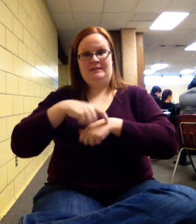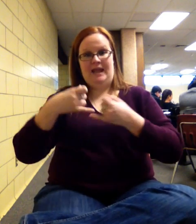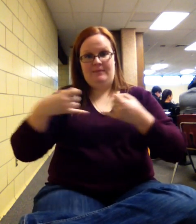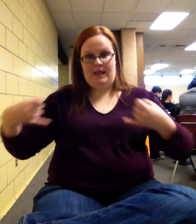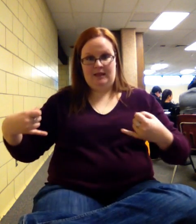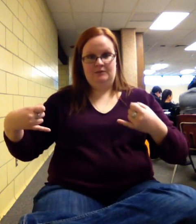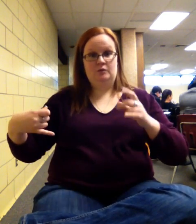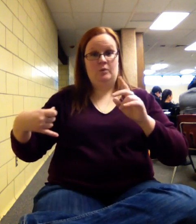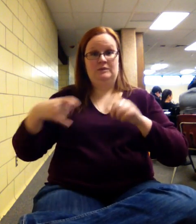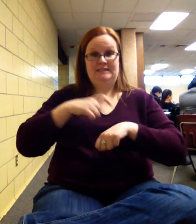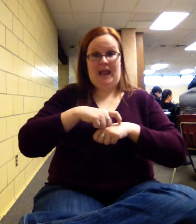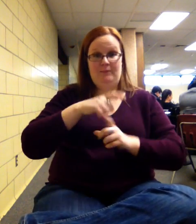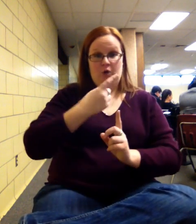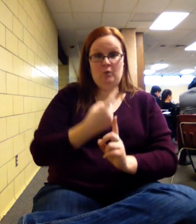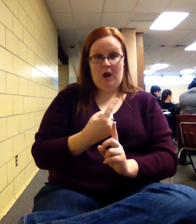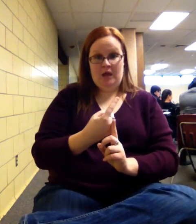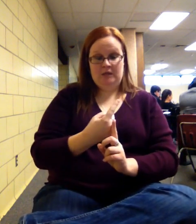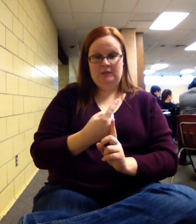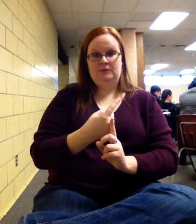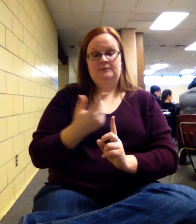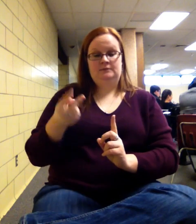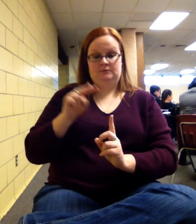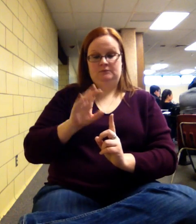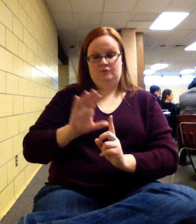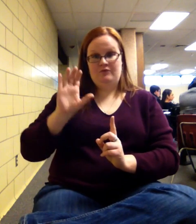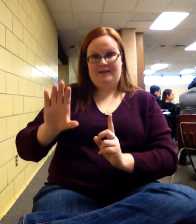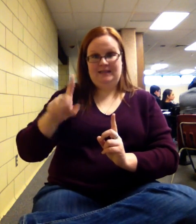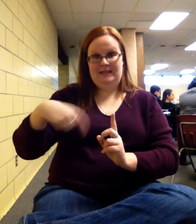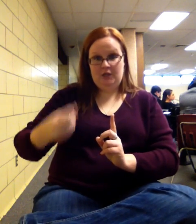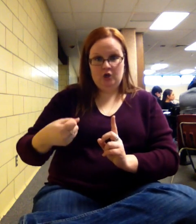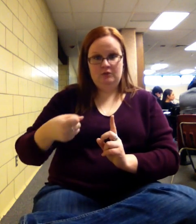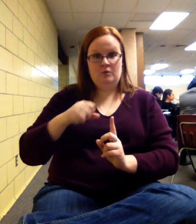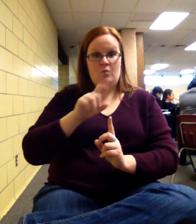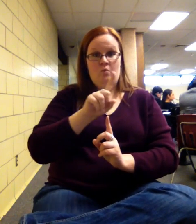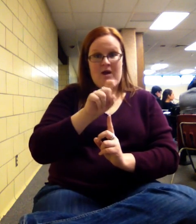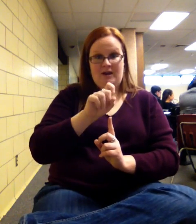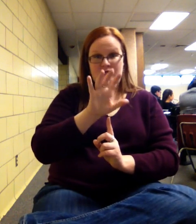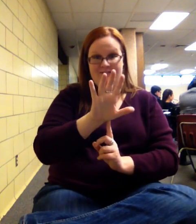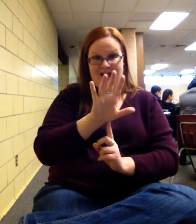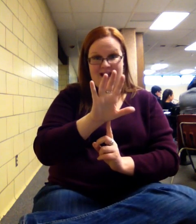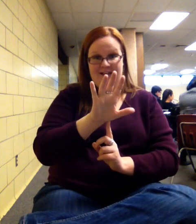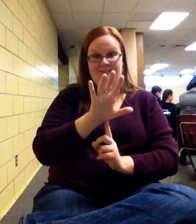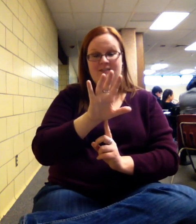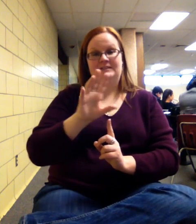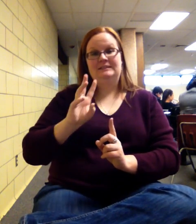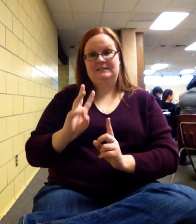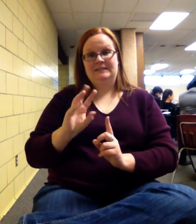1, investing the money for a year. So I'm investing 105 at 6% for 1